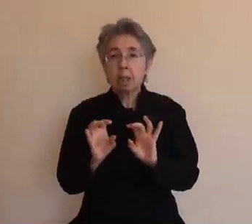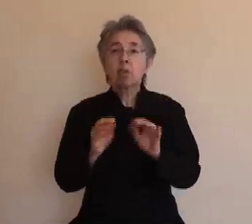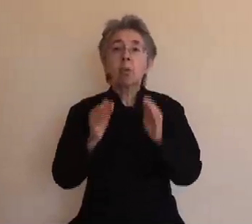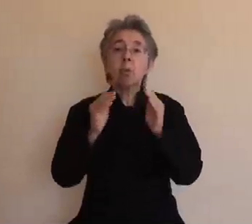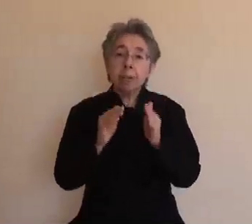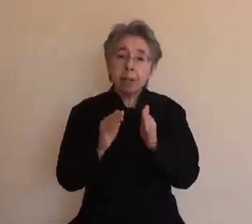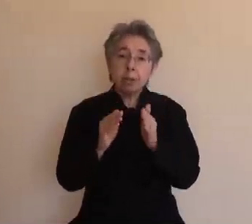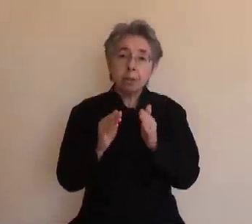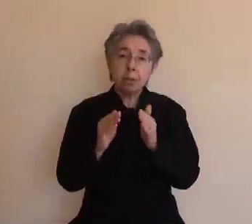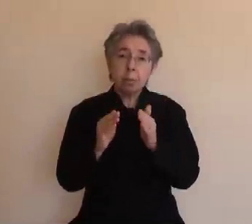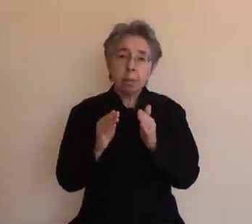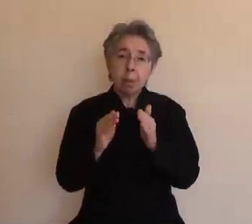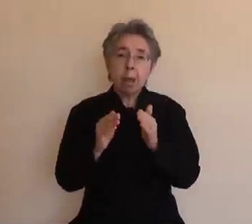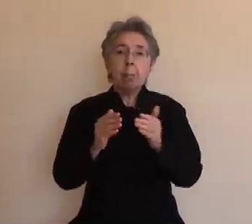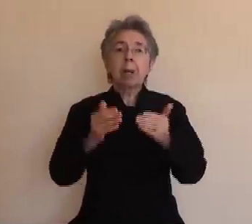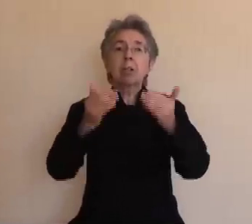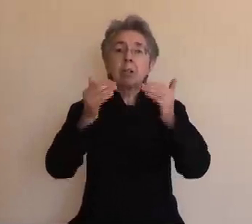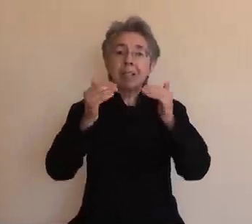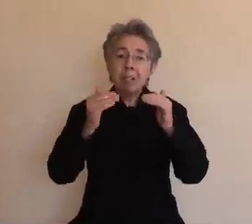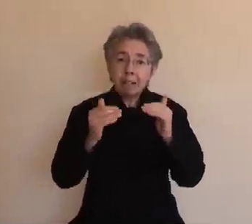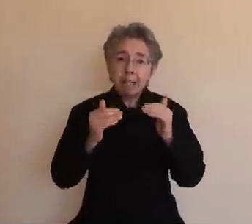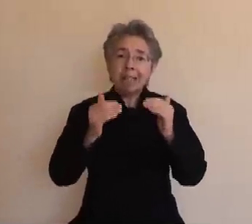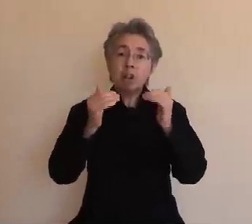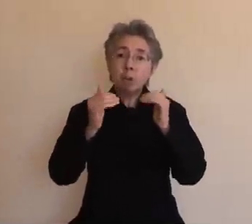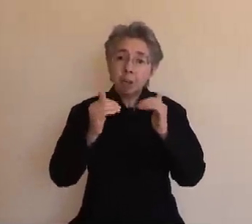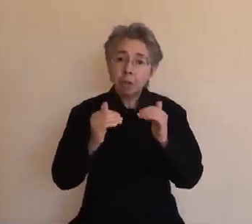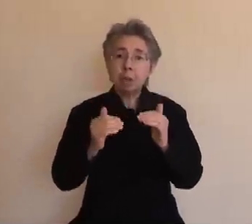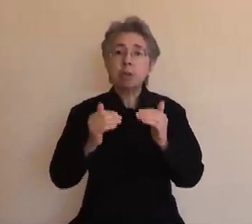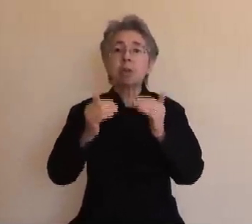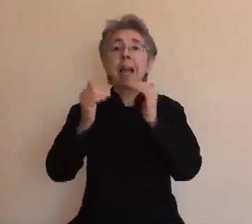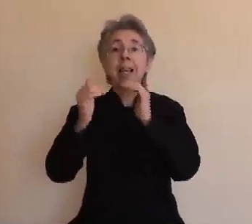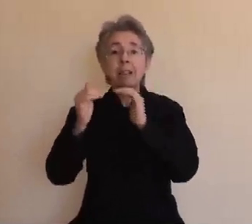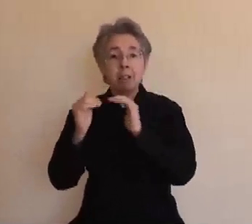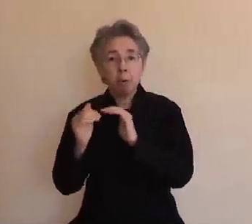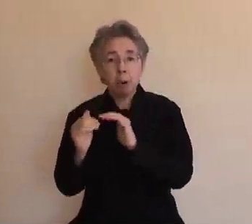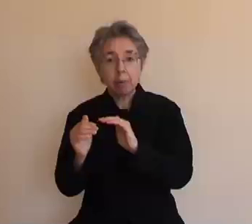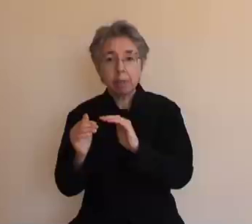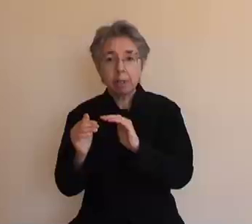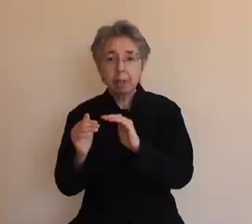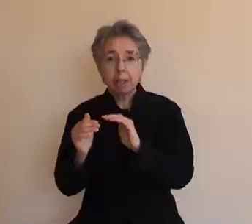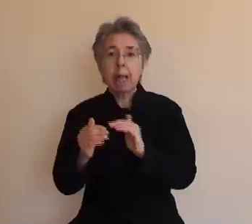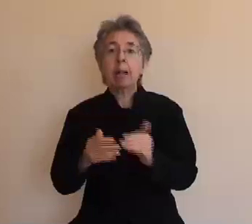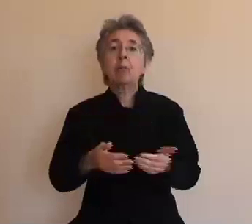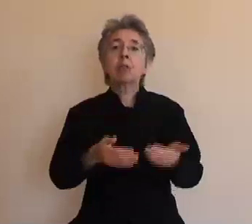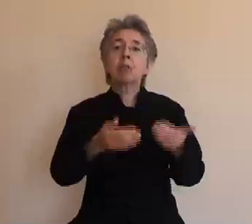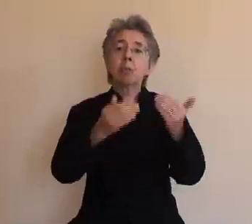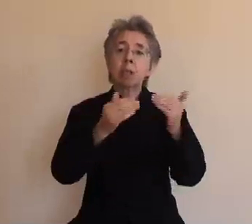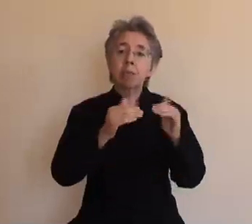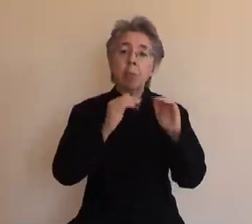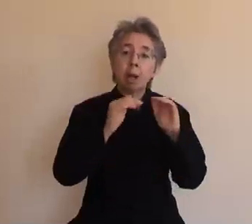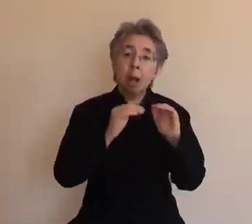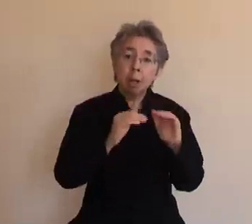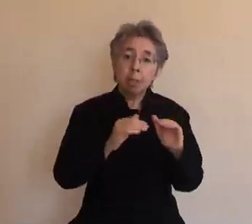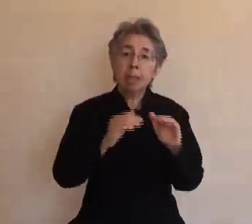So meditation, by cultivating concentration and inquiry, helps us to develop calmness